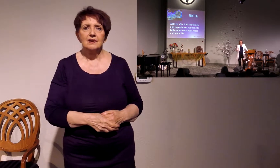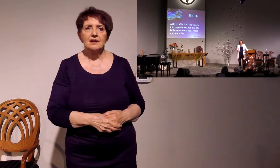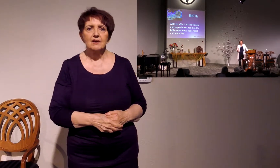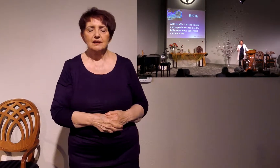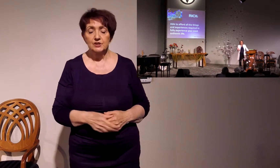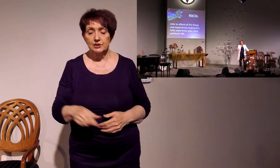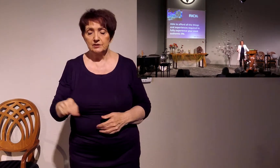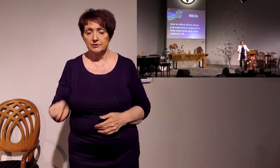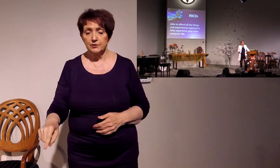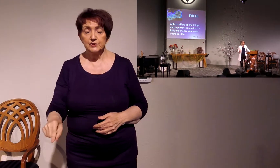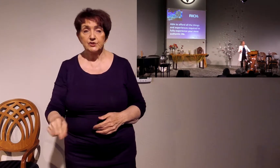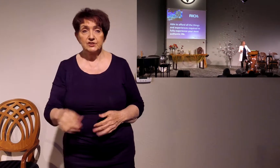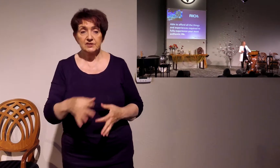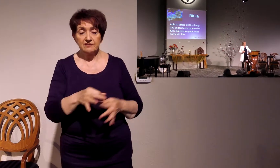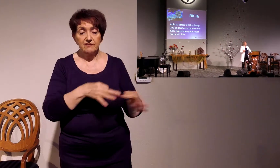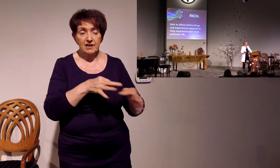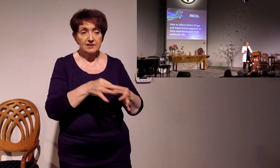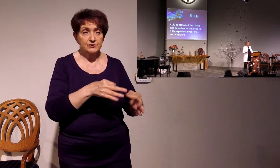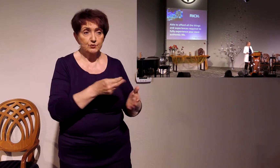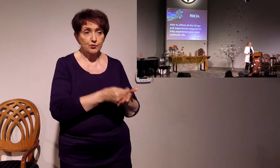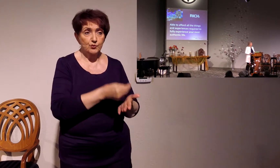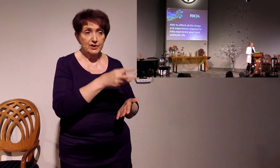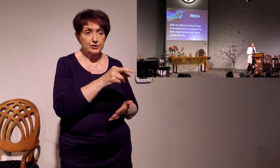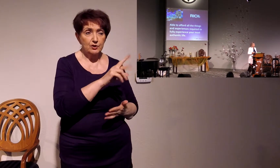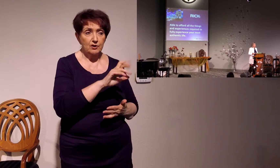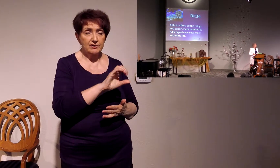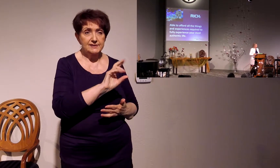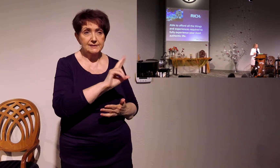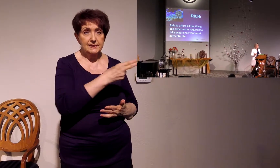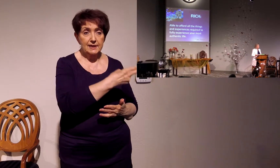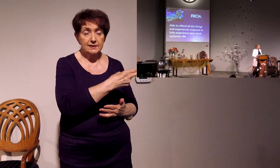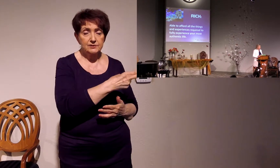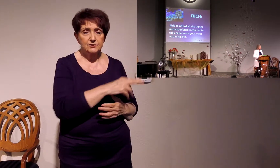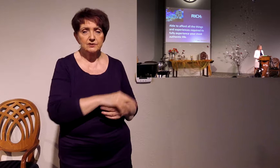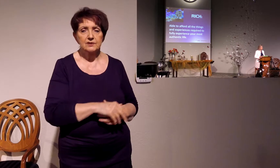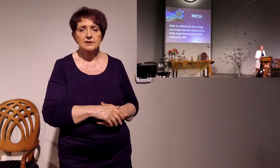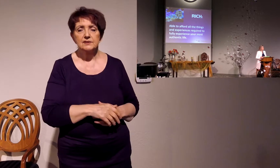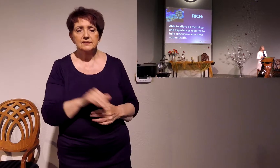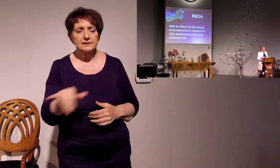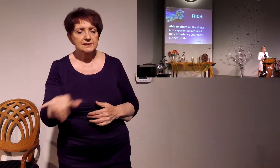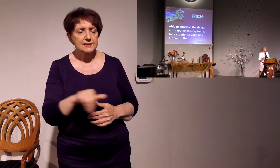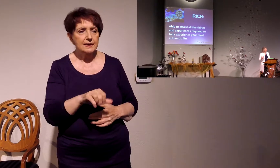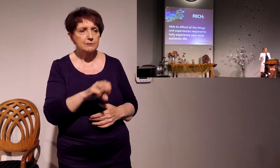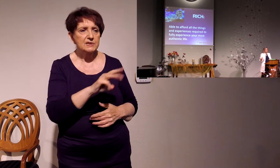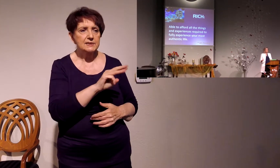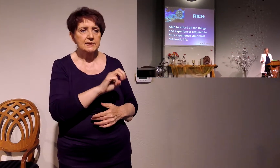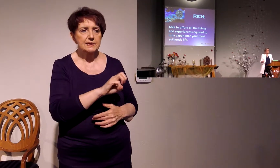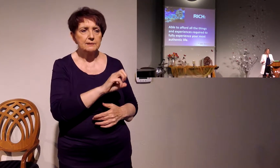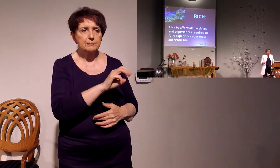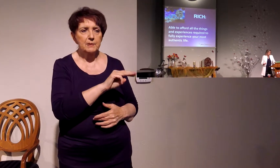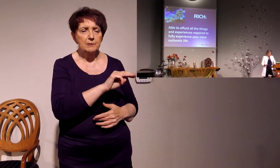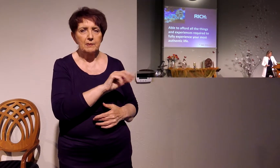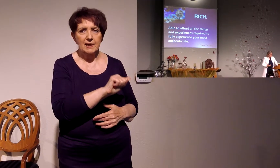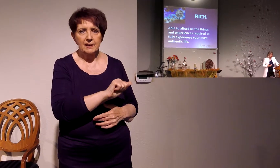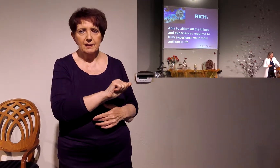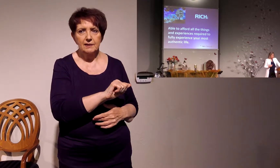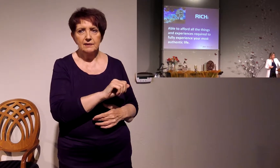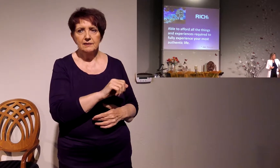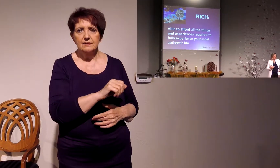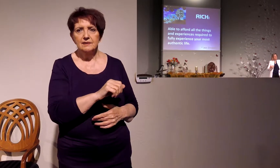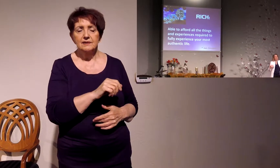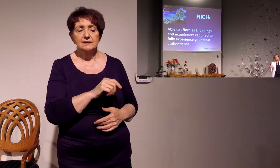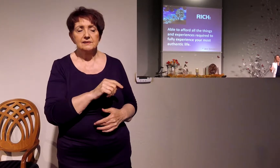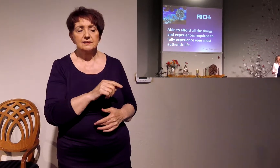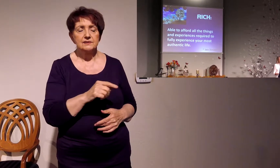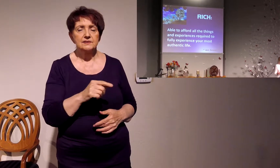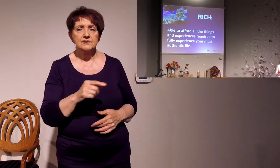Cicero defines as rich, very much like Emma Curtis Hopkins defines prosperity. She